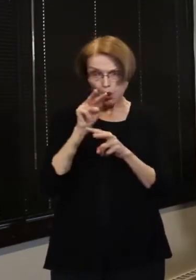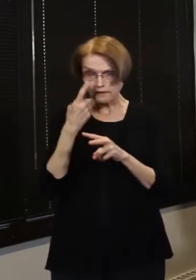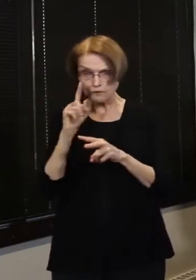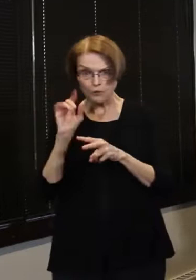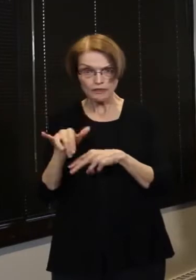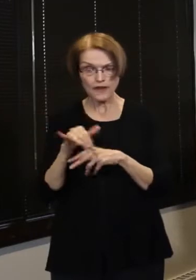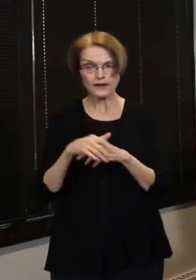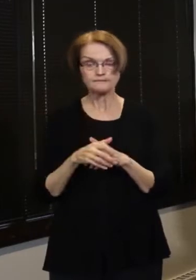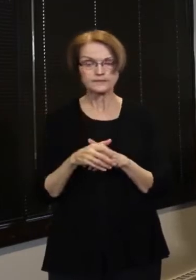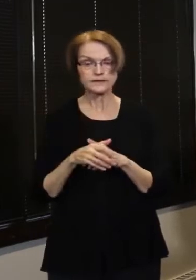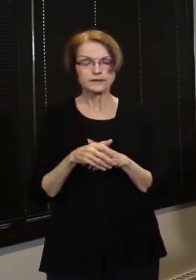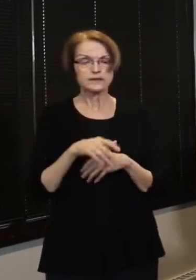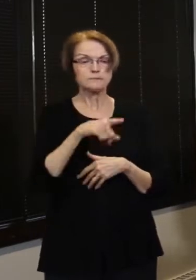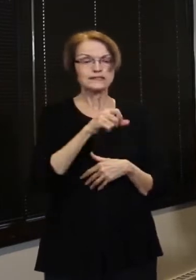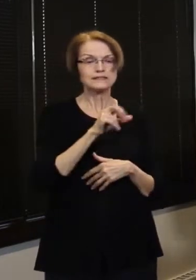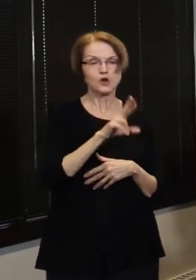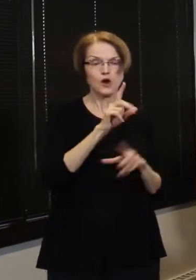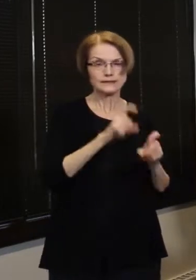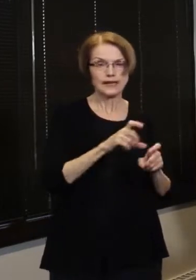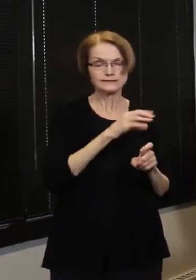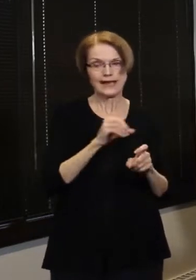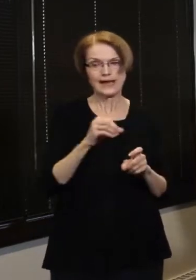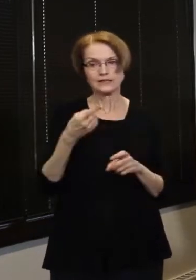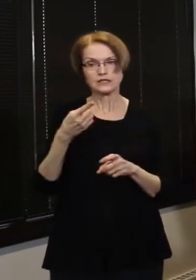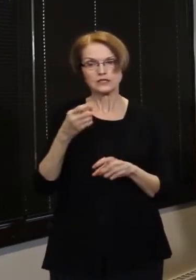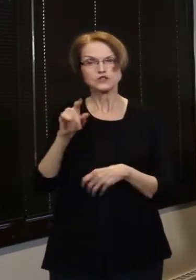and then a genetic